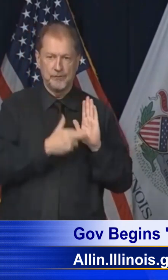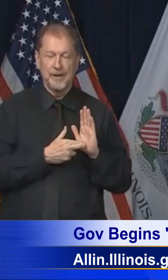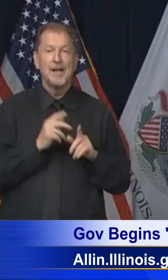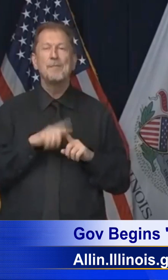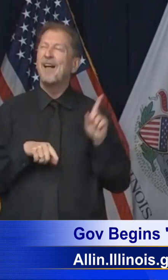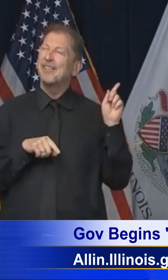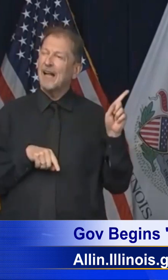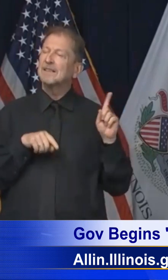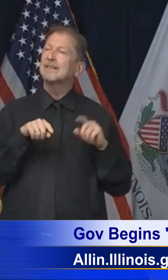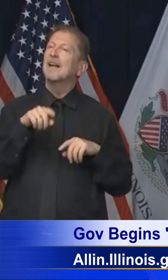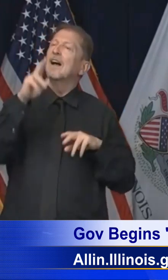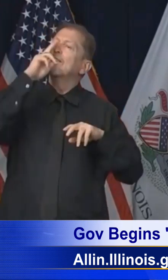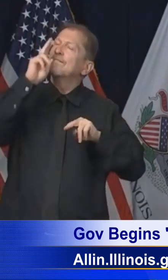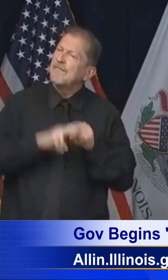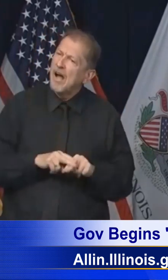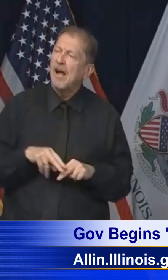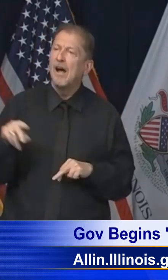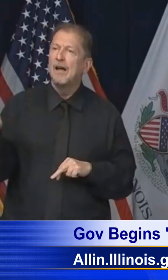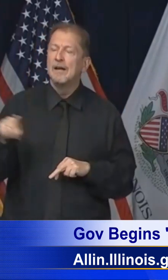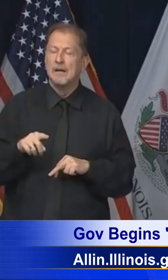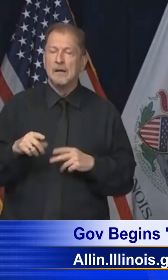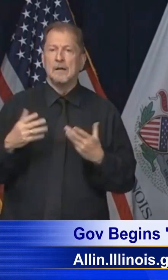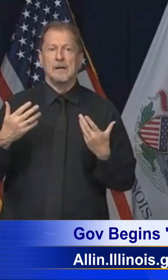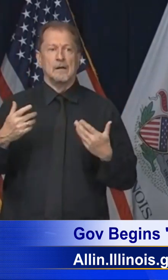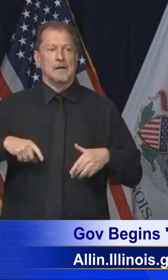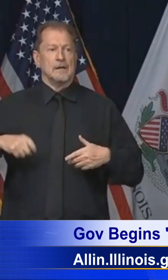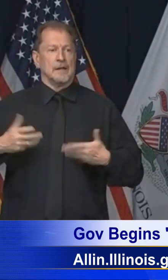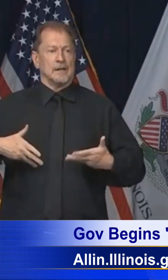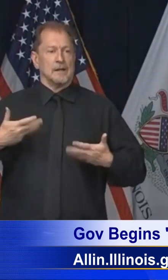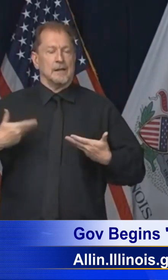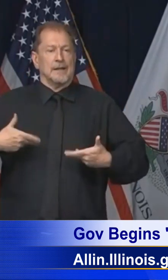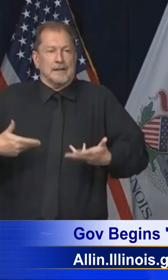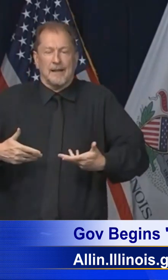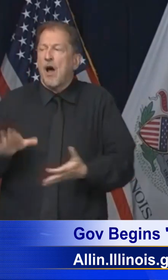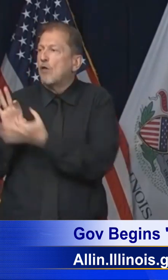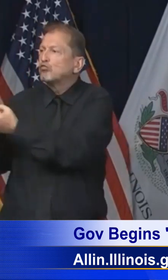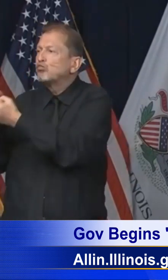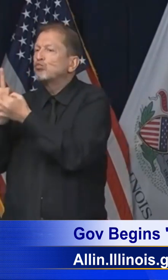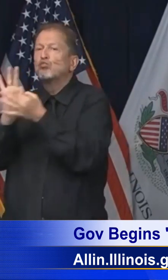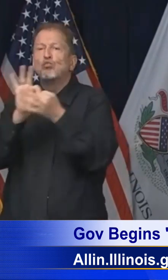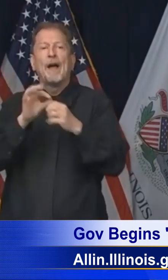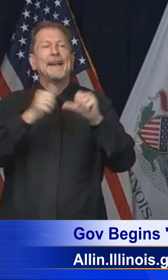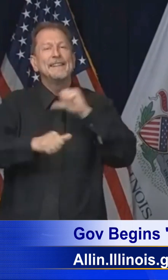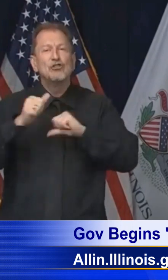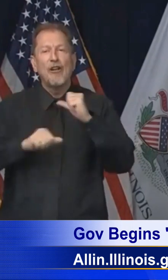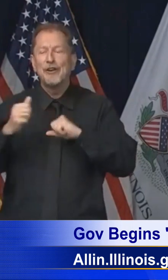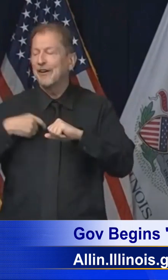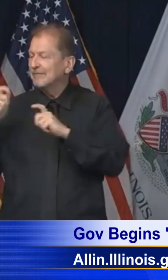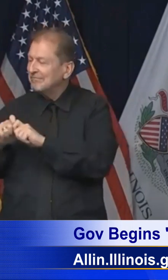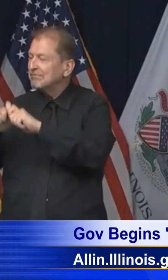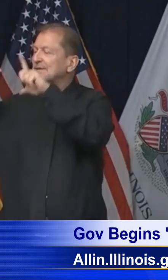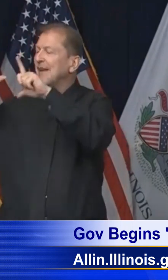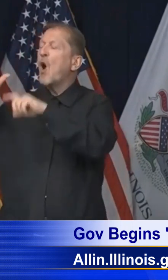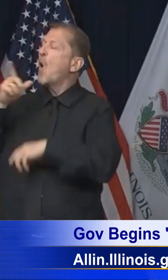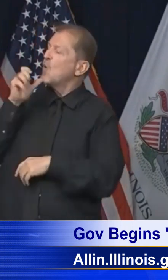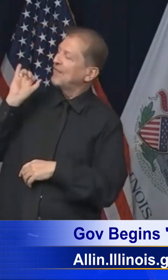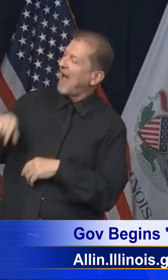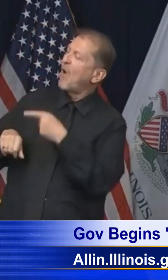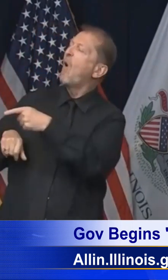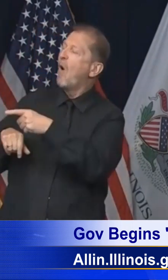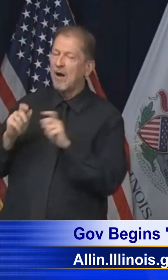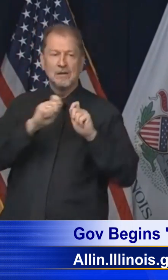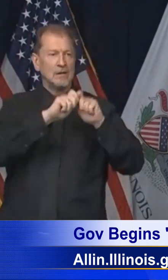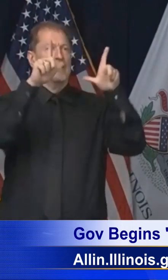fun way, I think, for everybody to feel camaraderie with one another, to feel as if, we are, in fact, all in